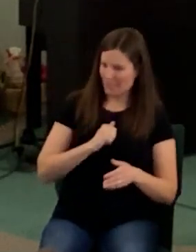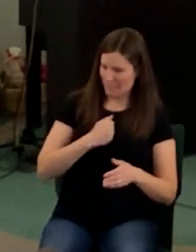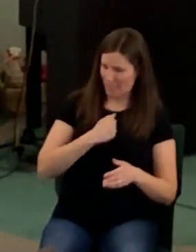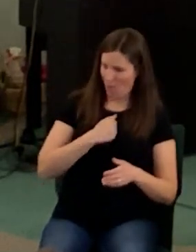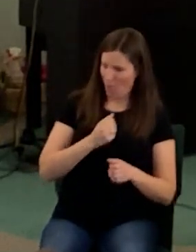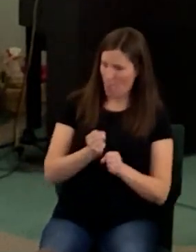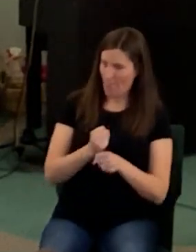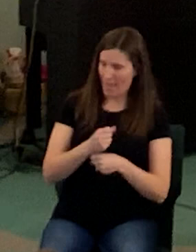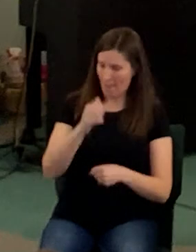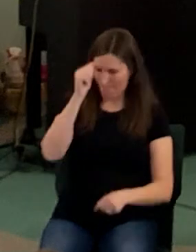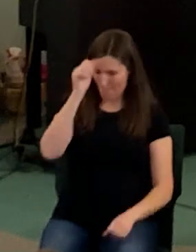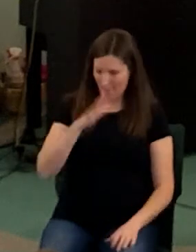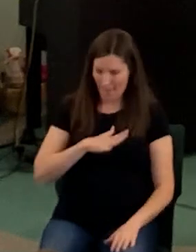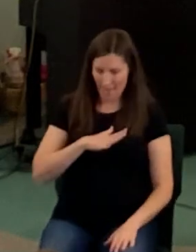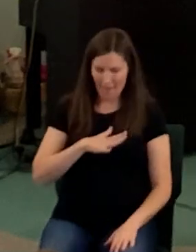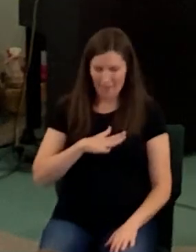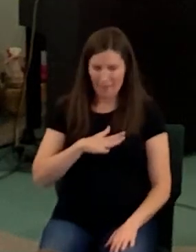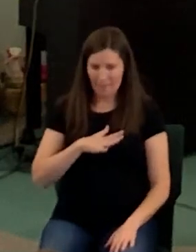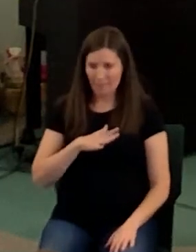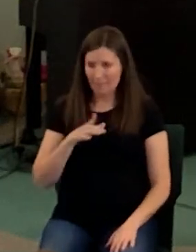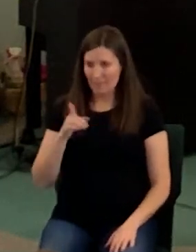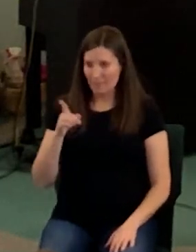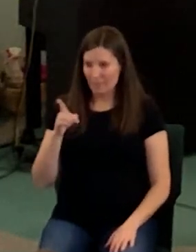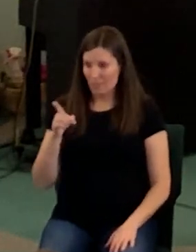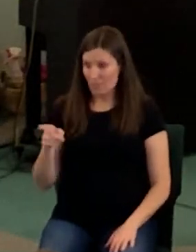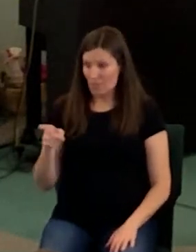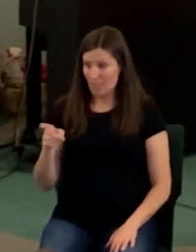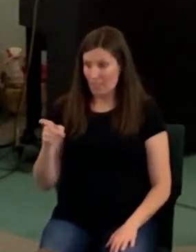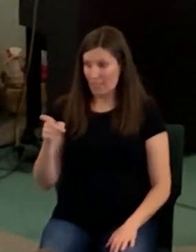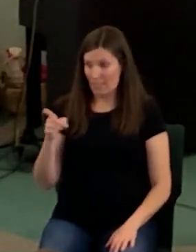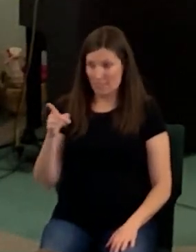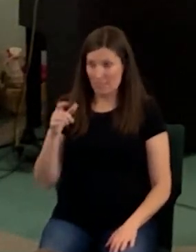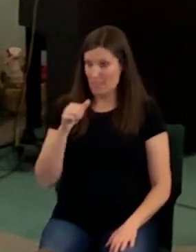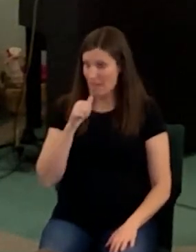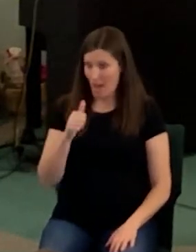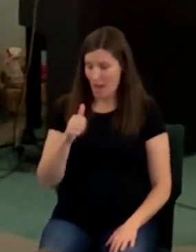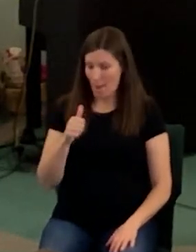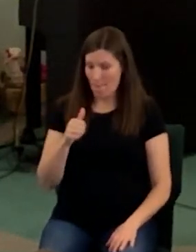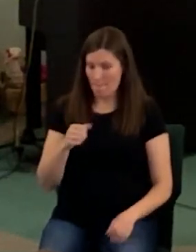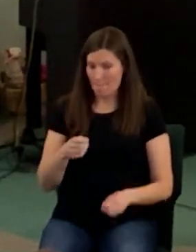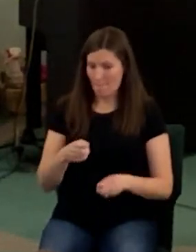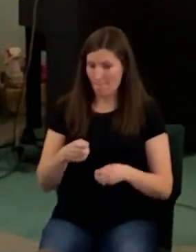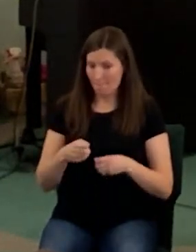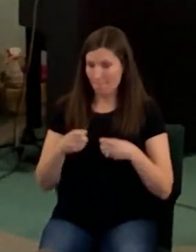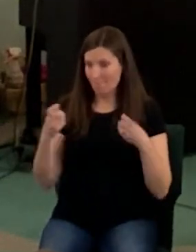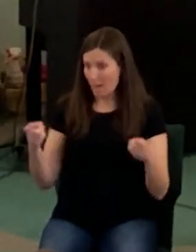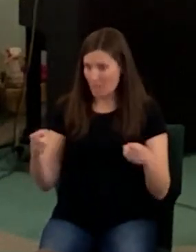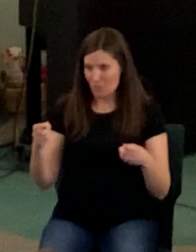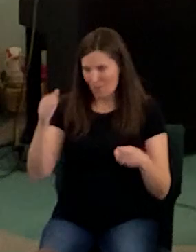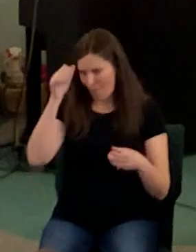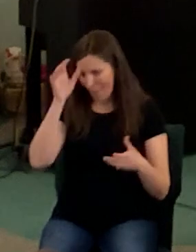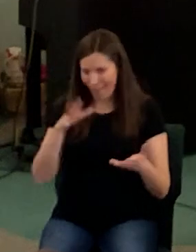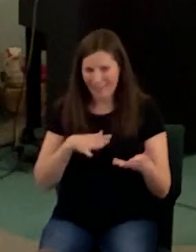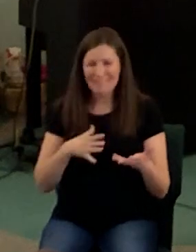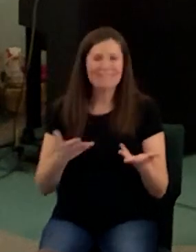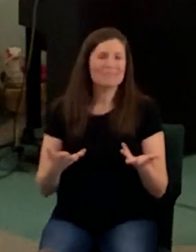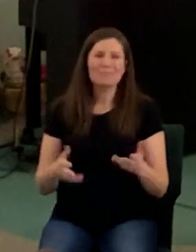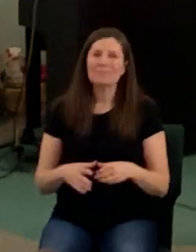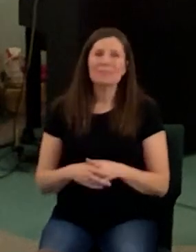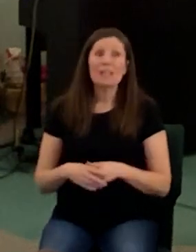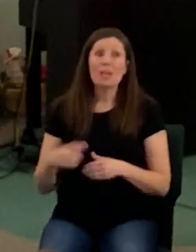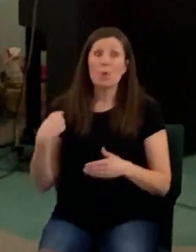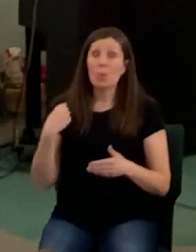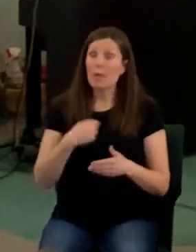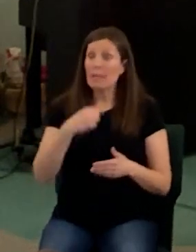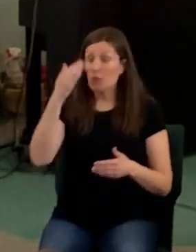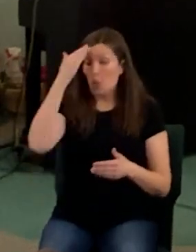self-made woman, she's not or he's not much of a woman. And we know that is true.